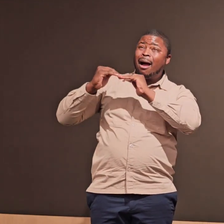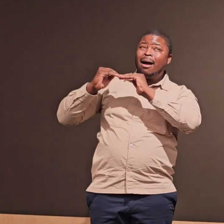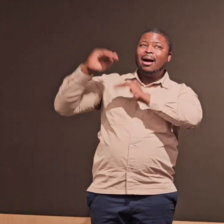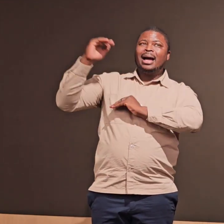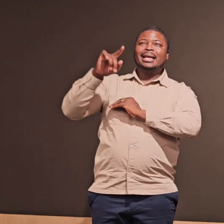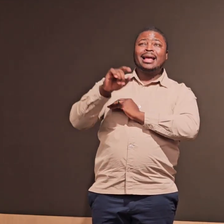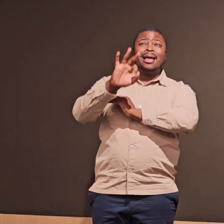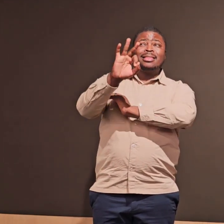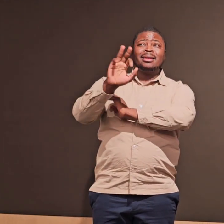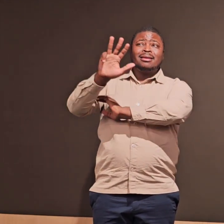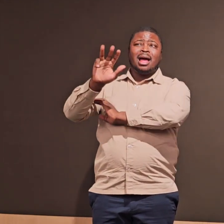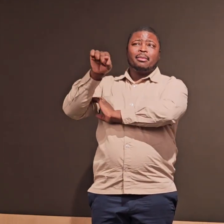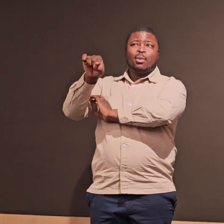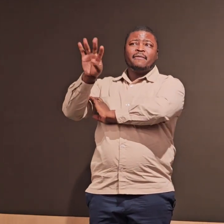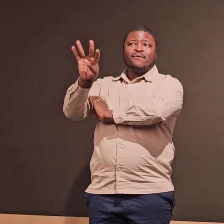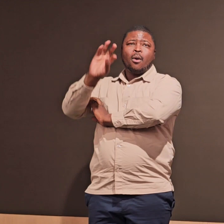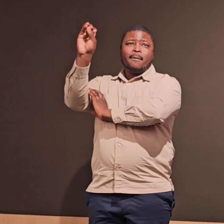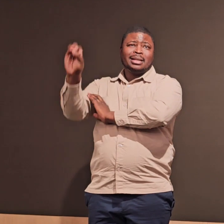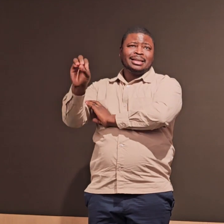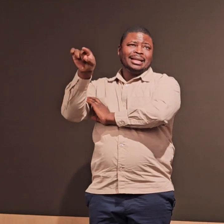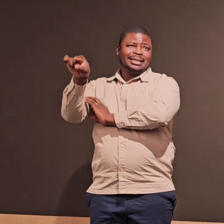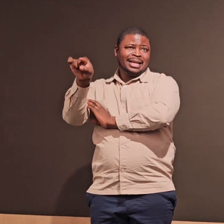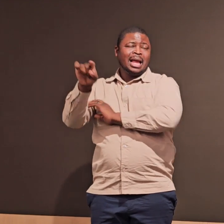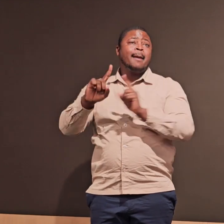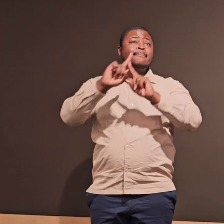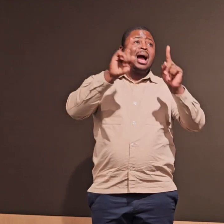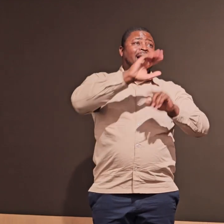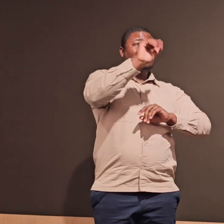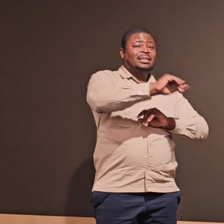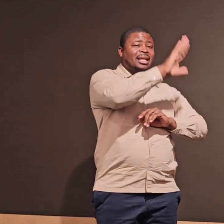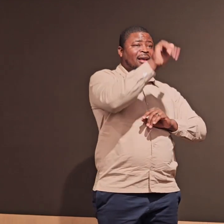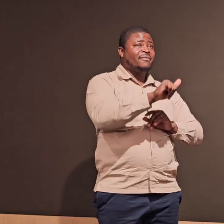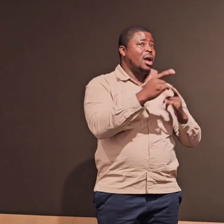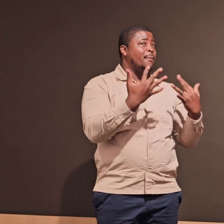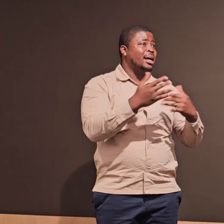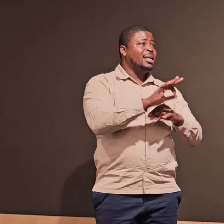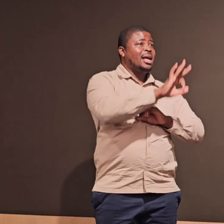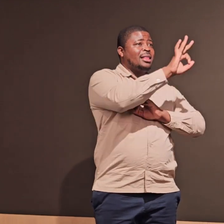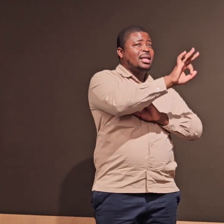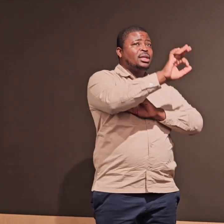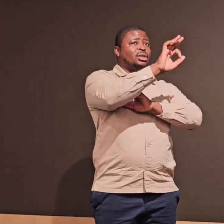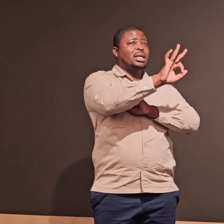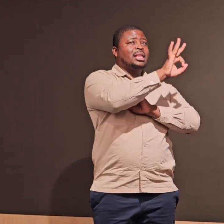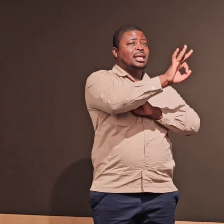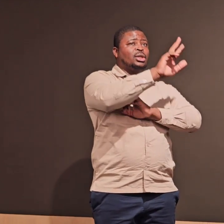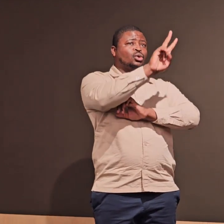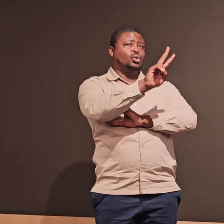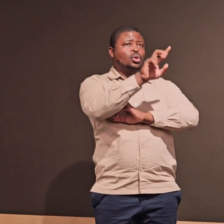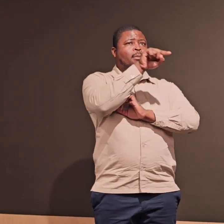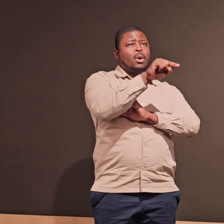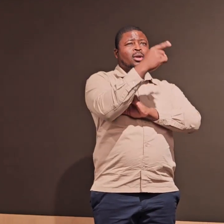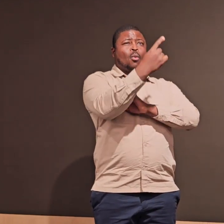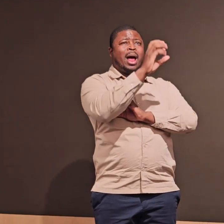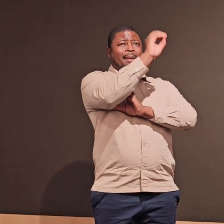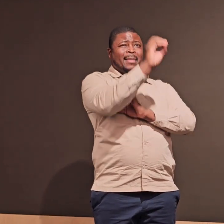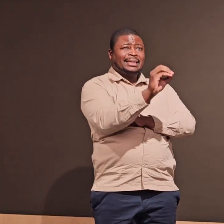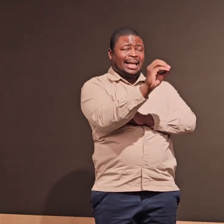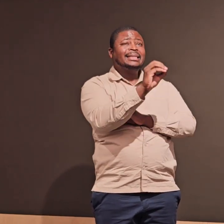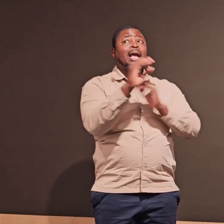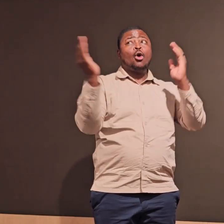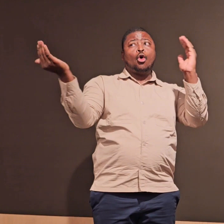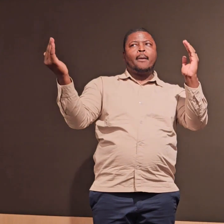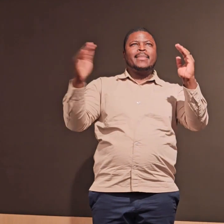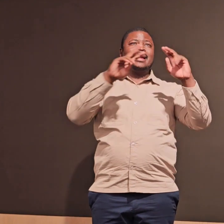at 39.4%, with the country average of 32.1%. But then